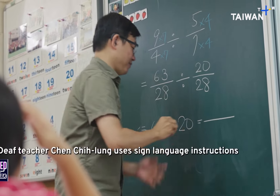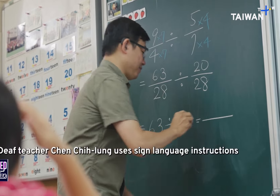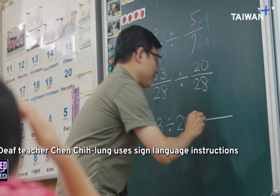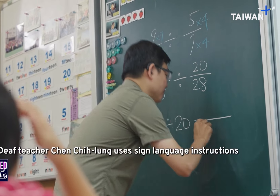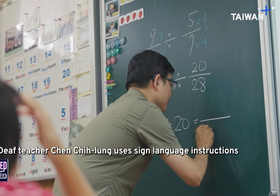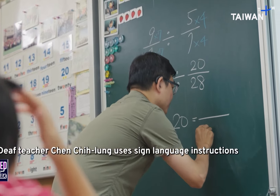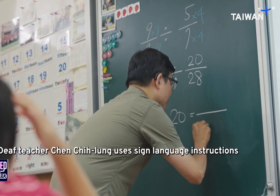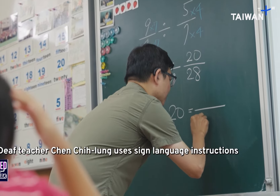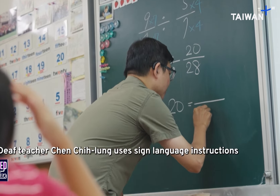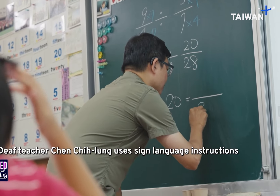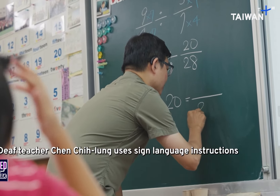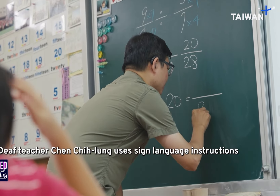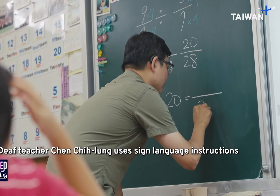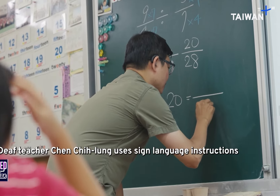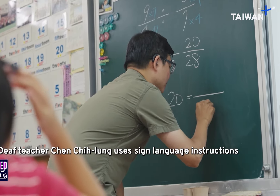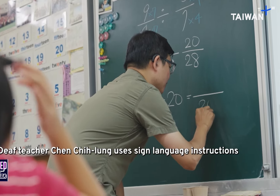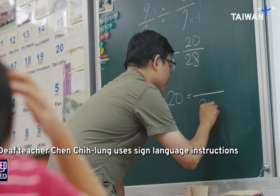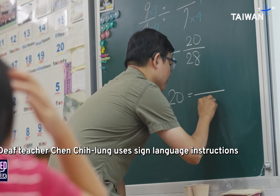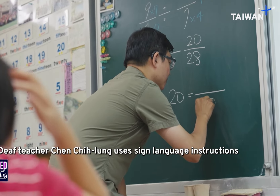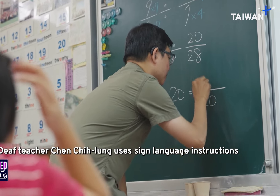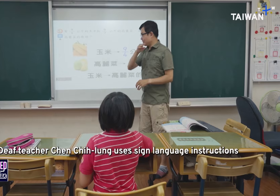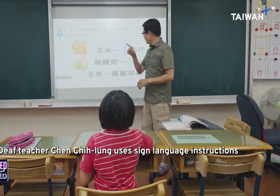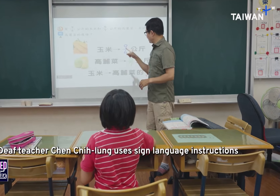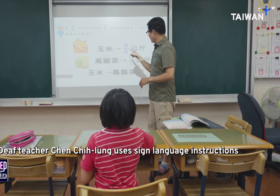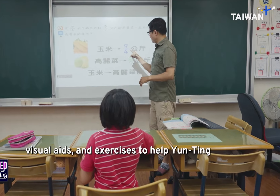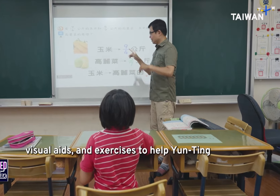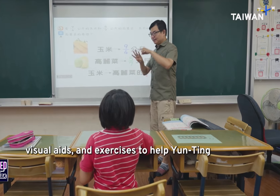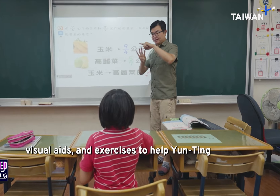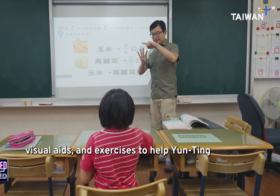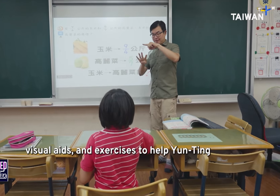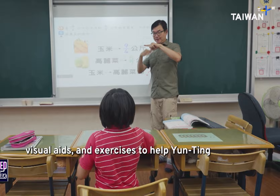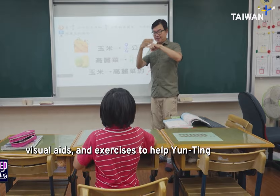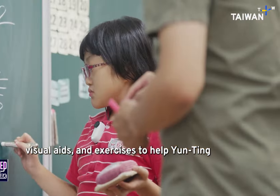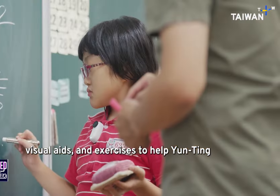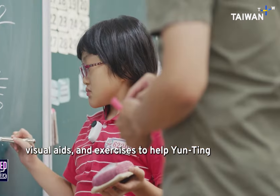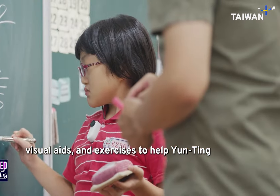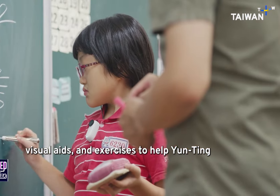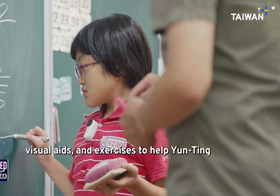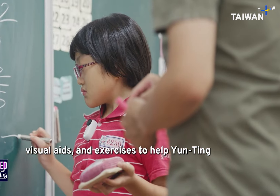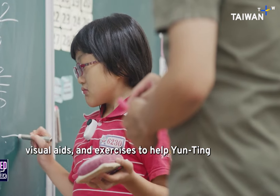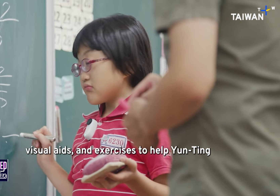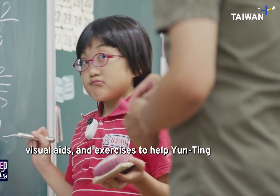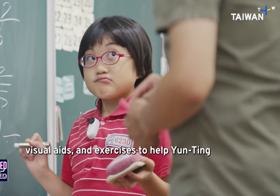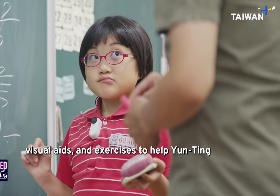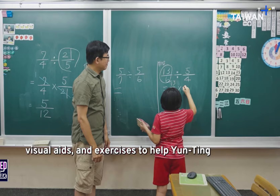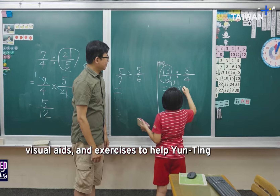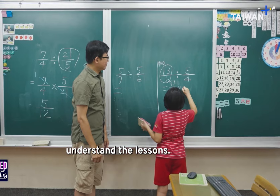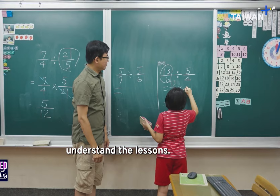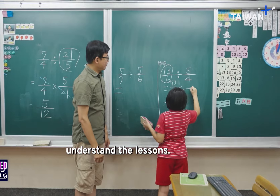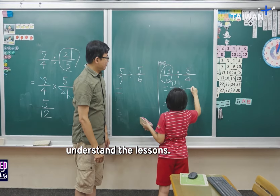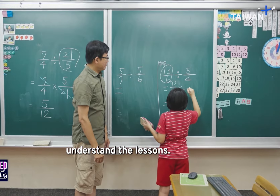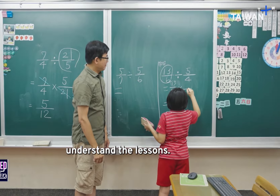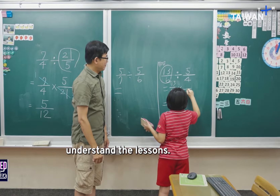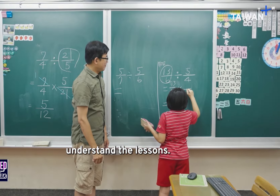Deaf teacher Chen Zhirong uses sign language instructions, visual aids, and exercises to help Yunting understand the